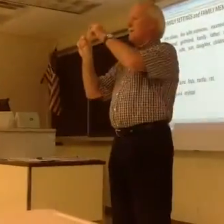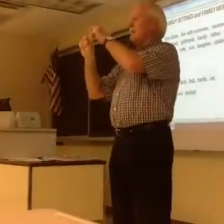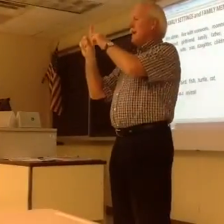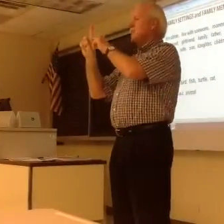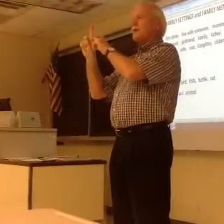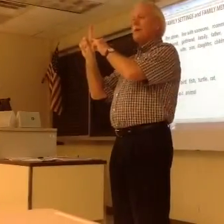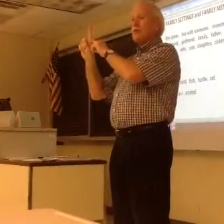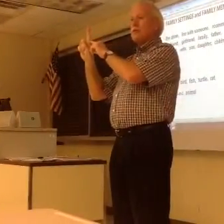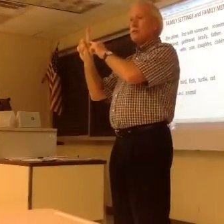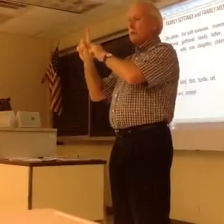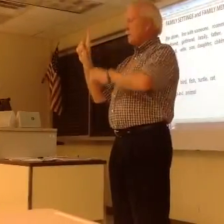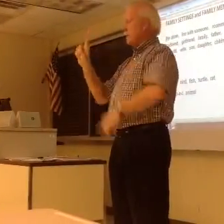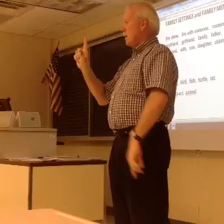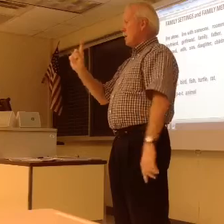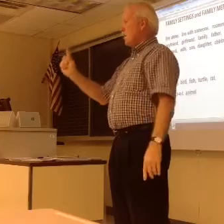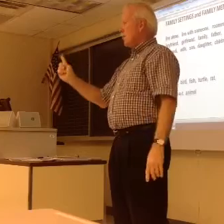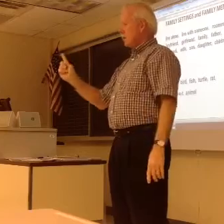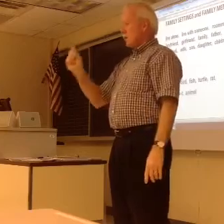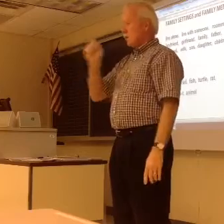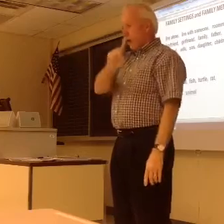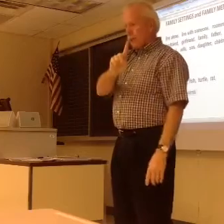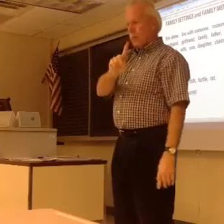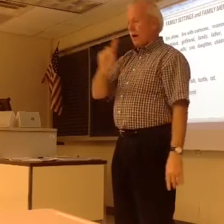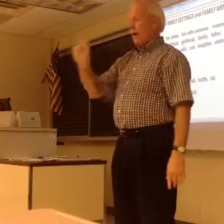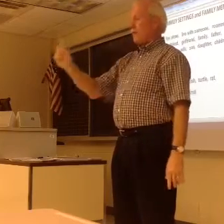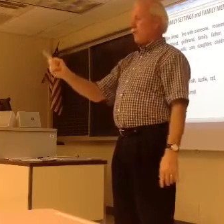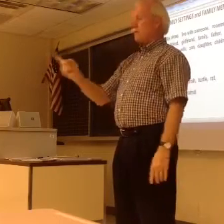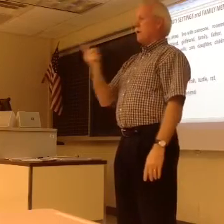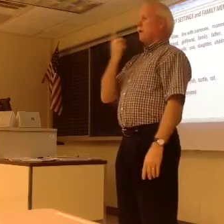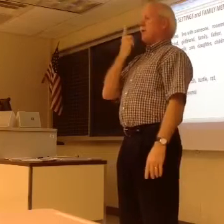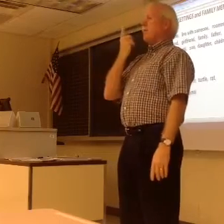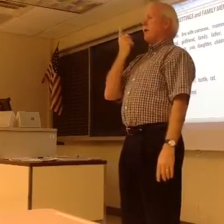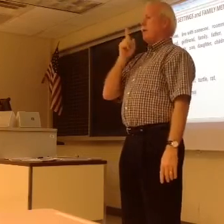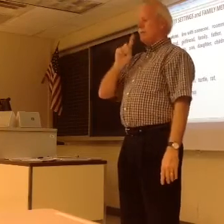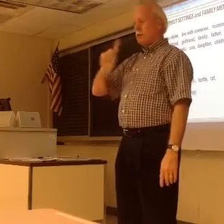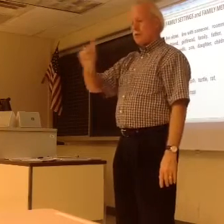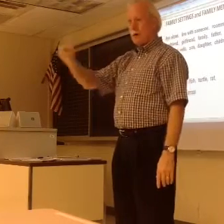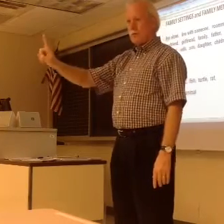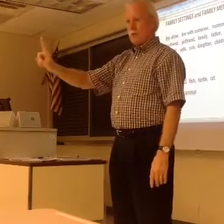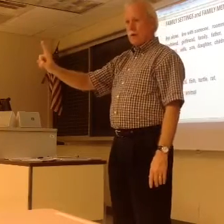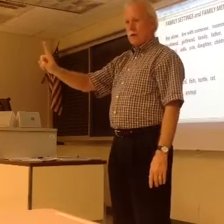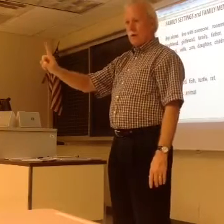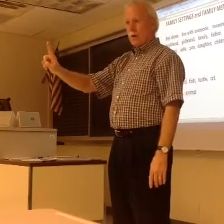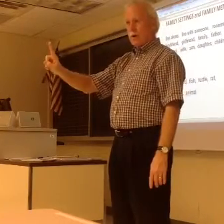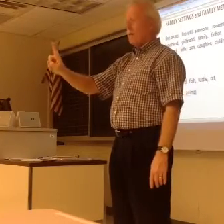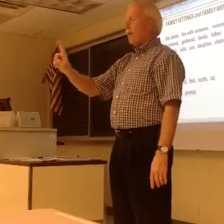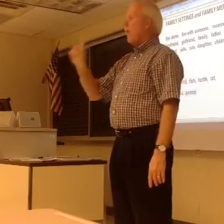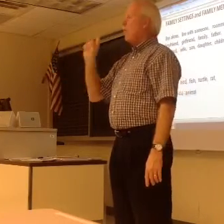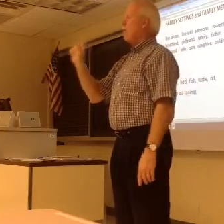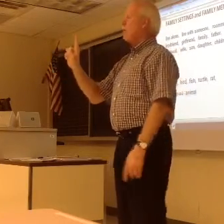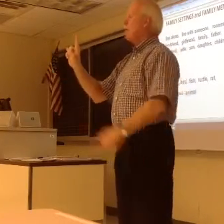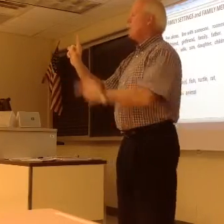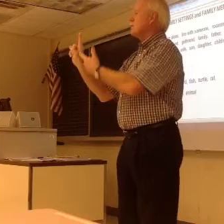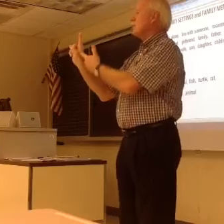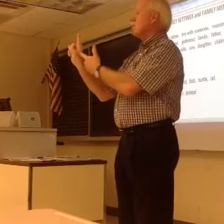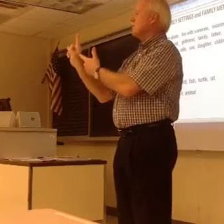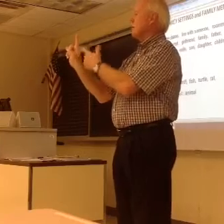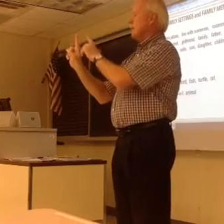as actually a person. A person can walk by, a person can come up, turn around and walk away. Well, if you take this person, keep